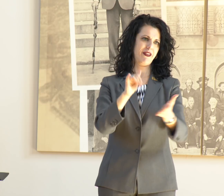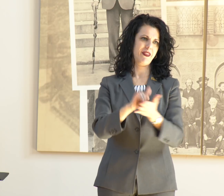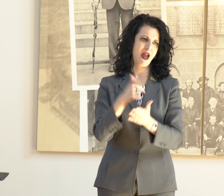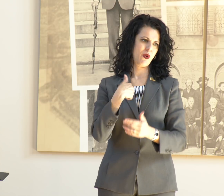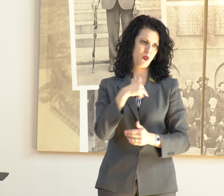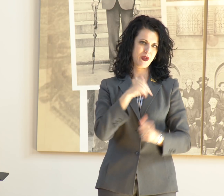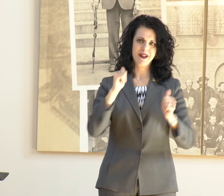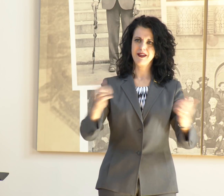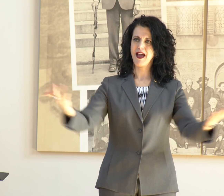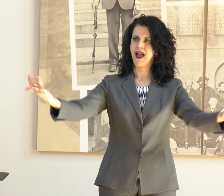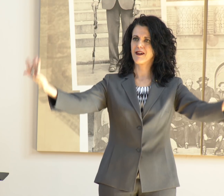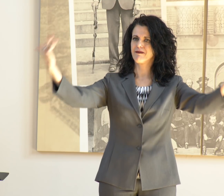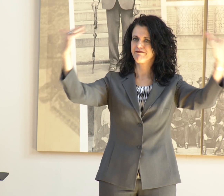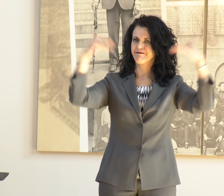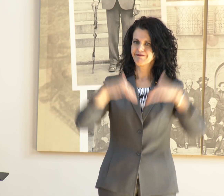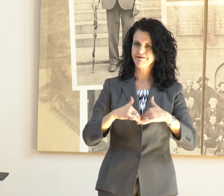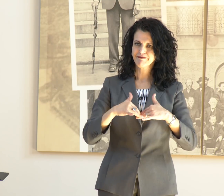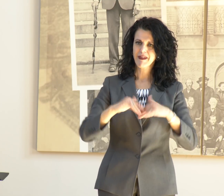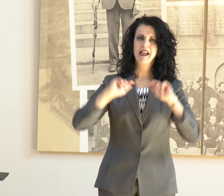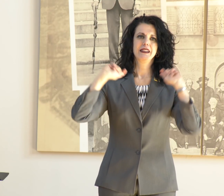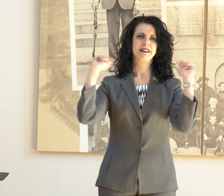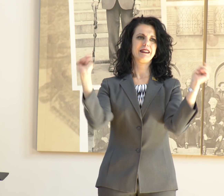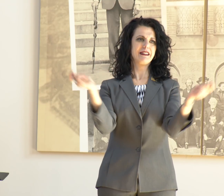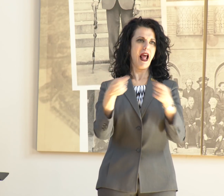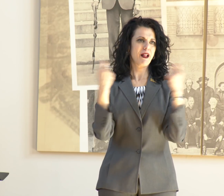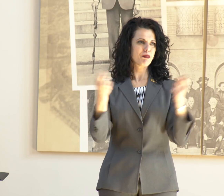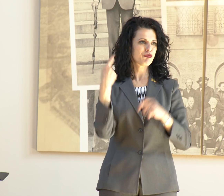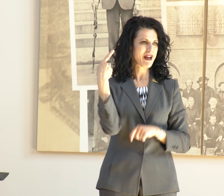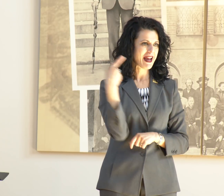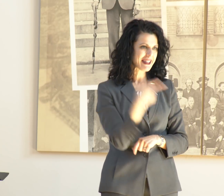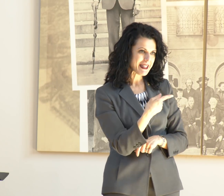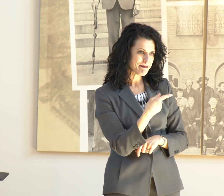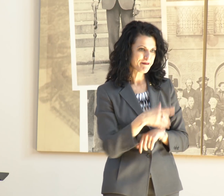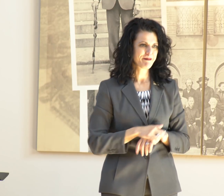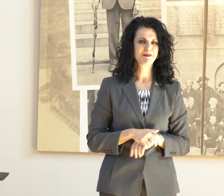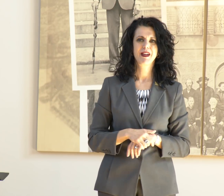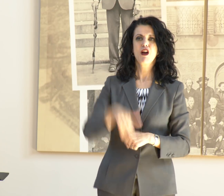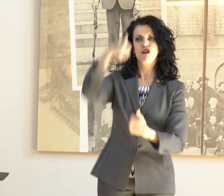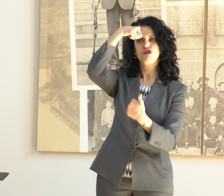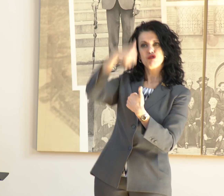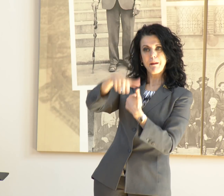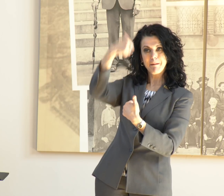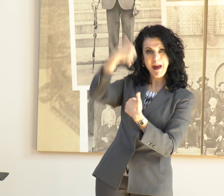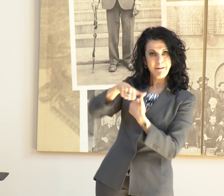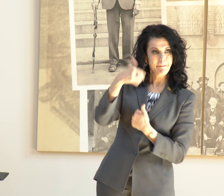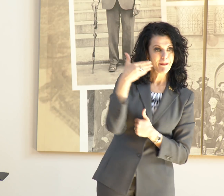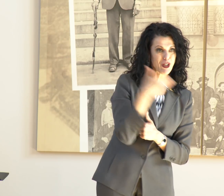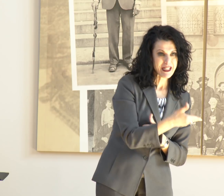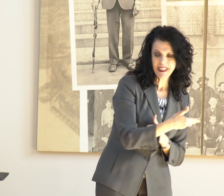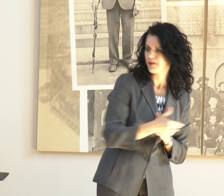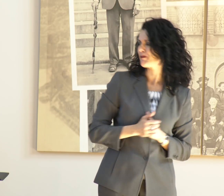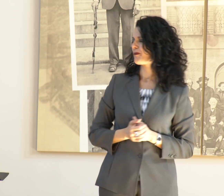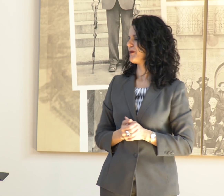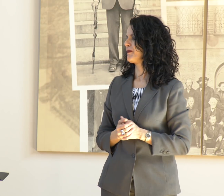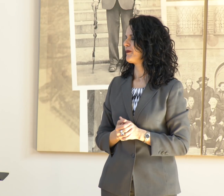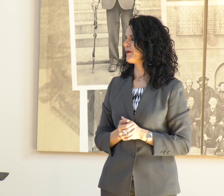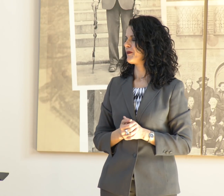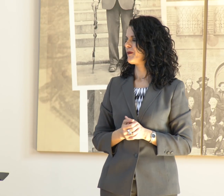So it is a great, great honor that we can gather together today to celebrate the life of Bernard